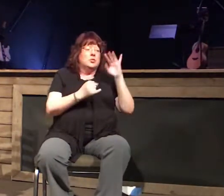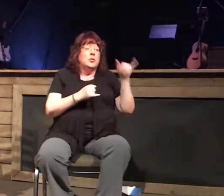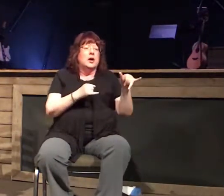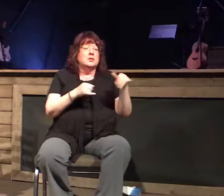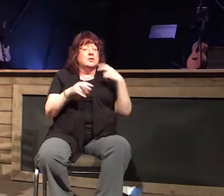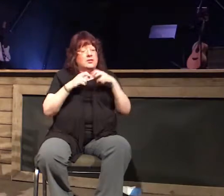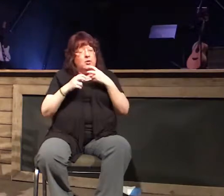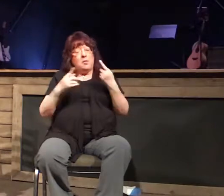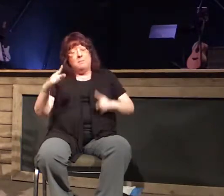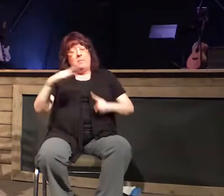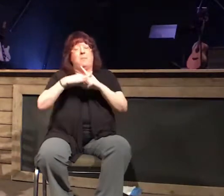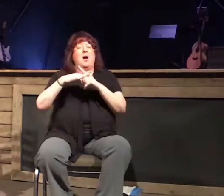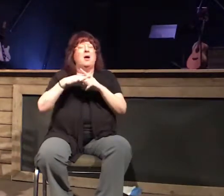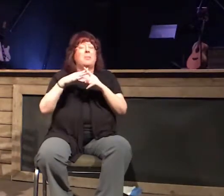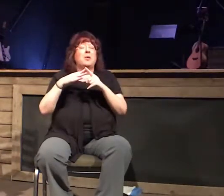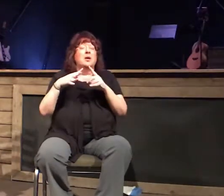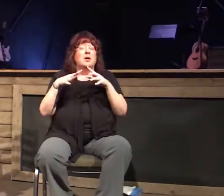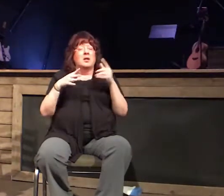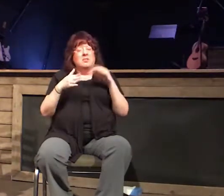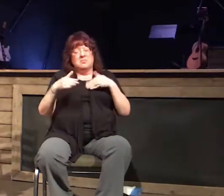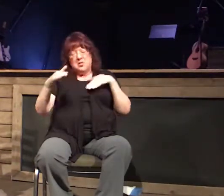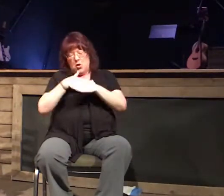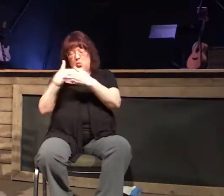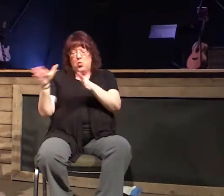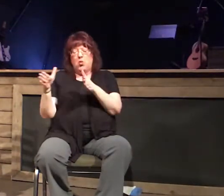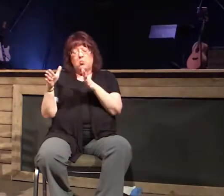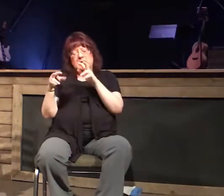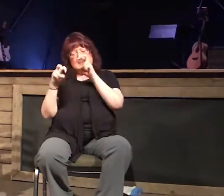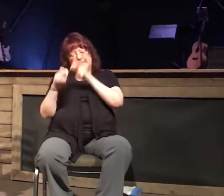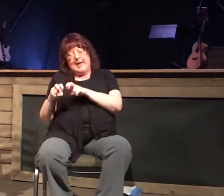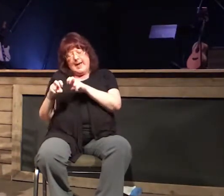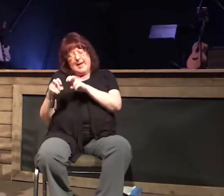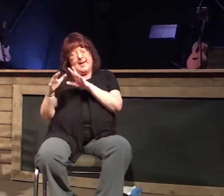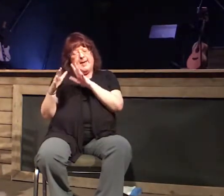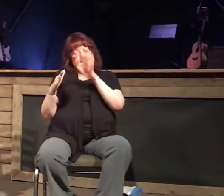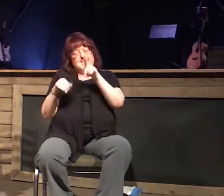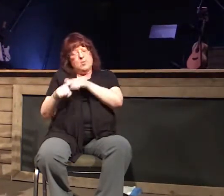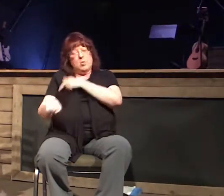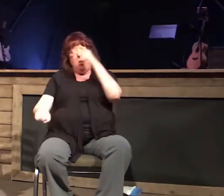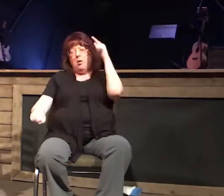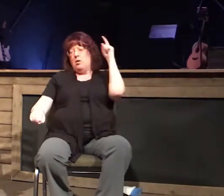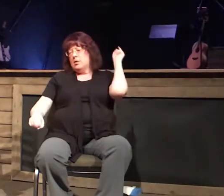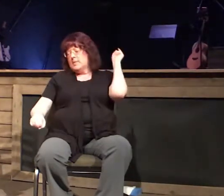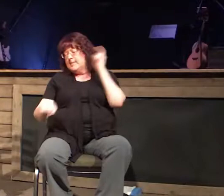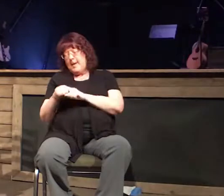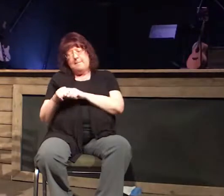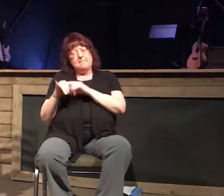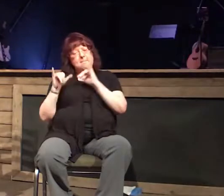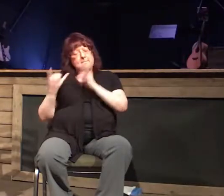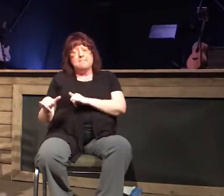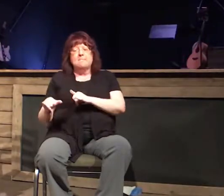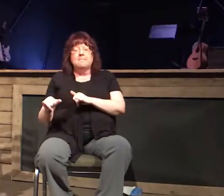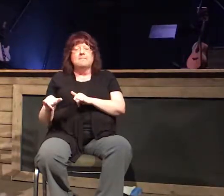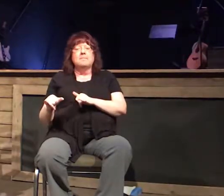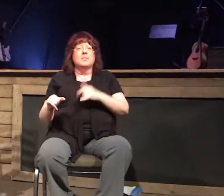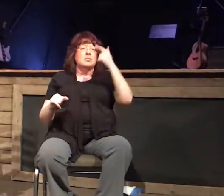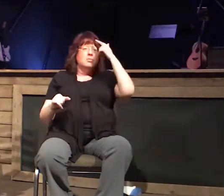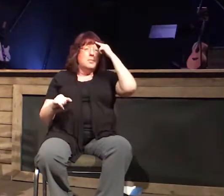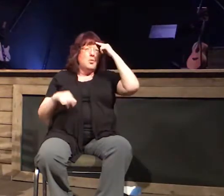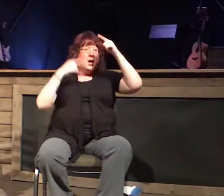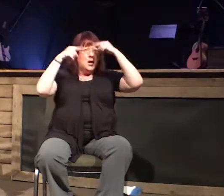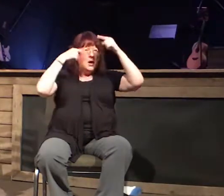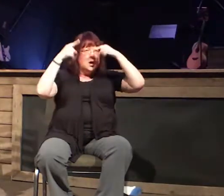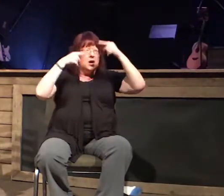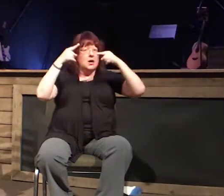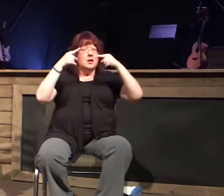When difficult things come along, they go into their room, and they're in their room for a long, long time. See, the brain works this